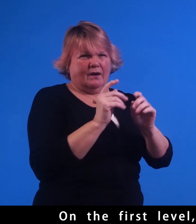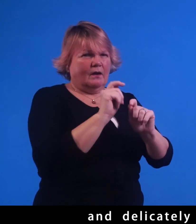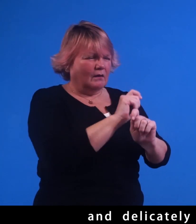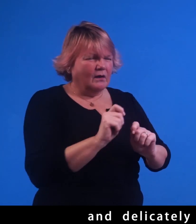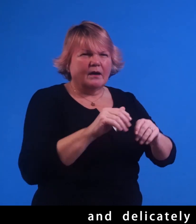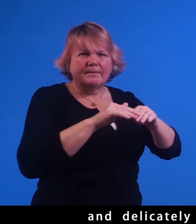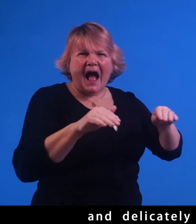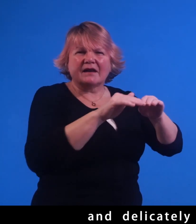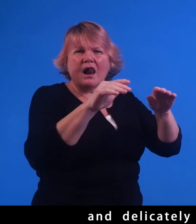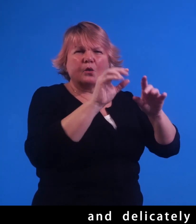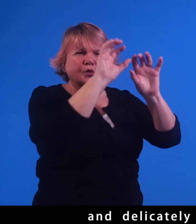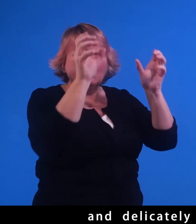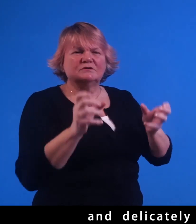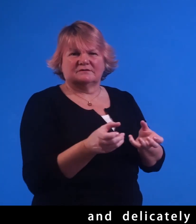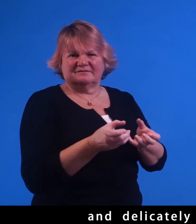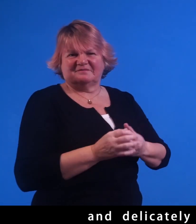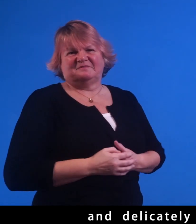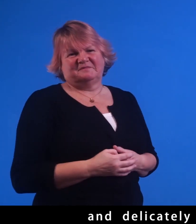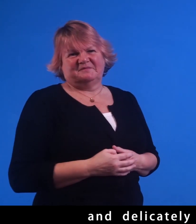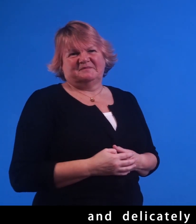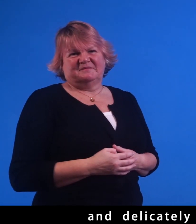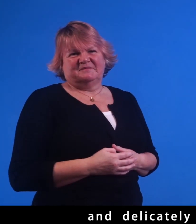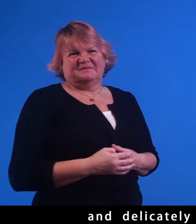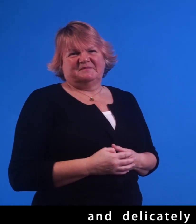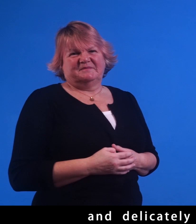and delicately carved wooden panels.